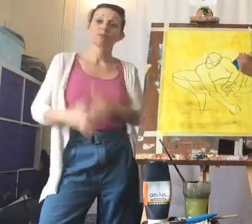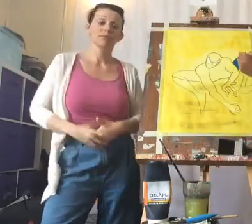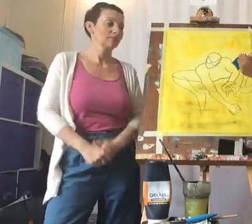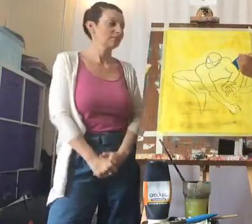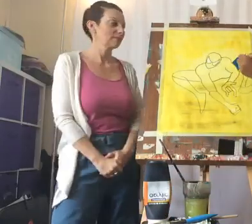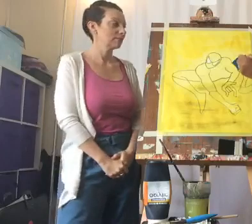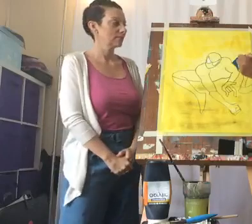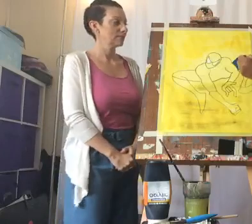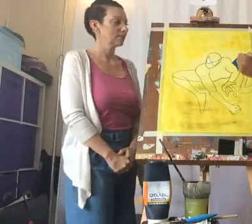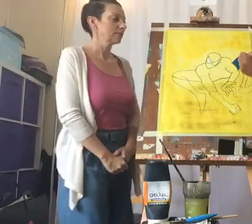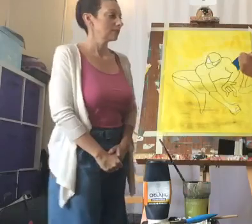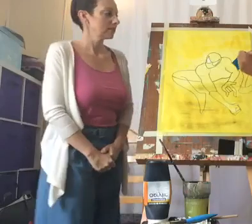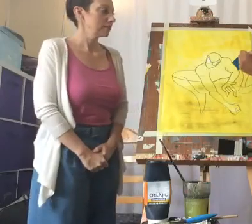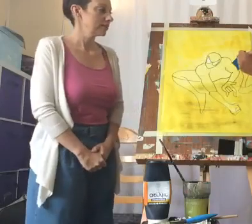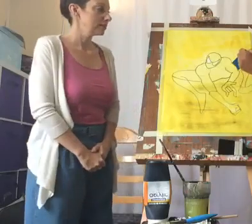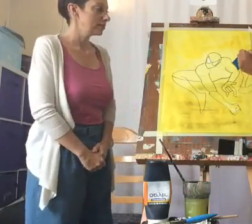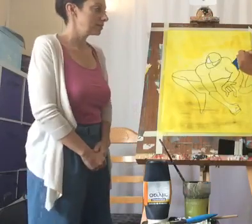well.